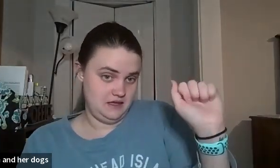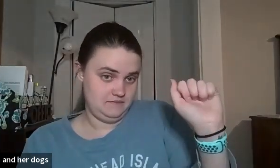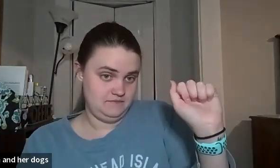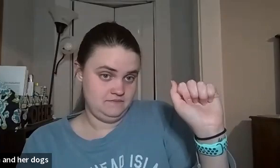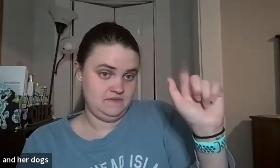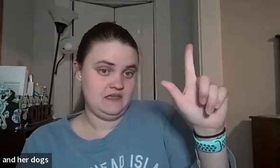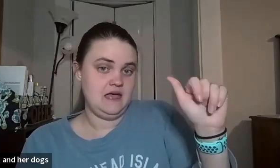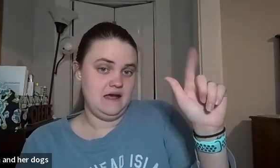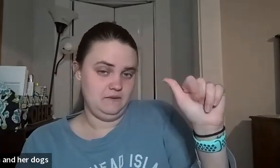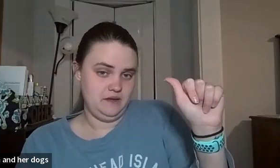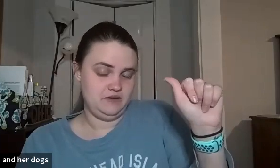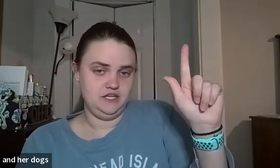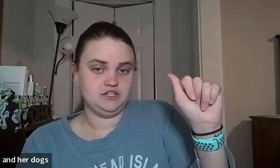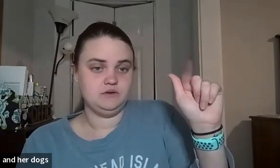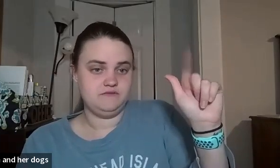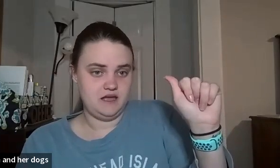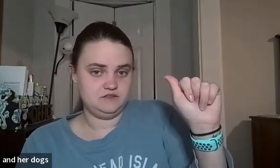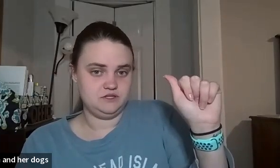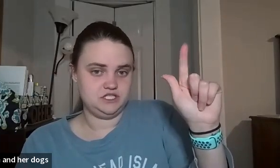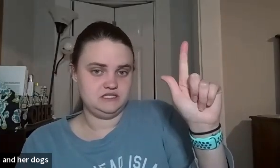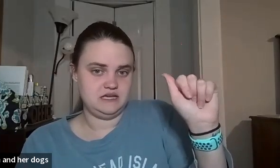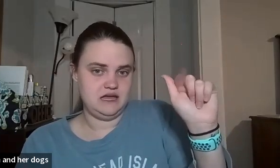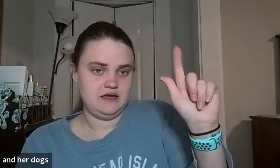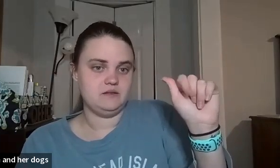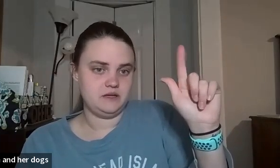A-L-A, Alabama. And you can do it fast where it's just Alabama.